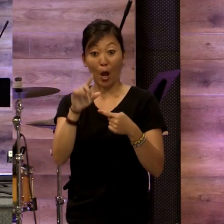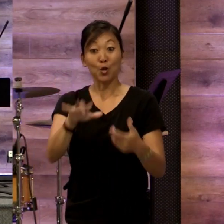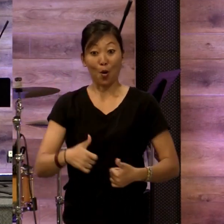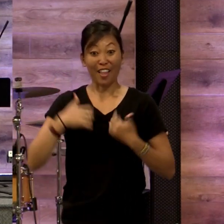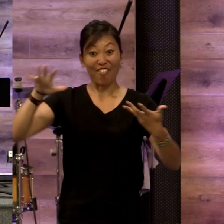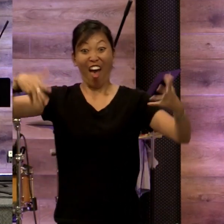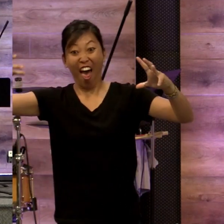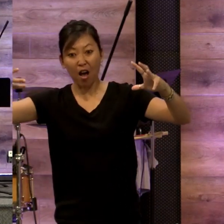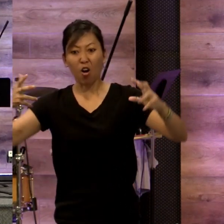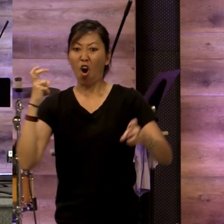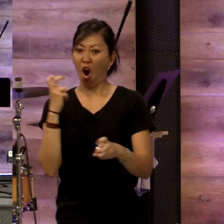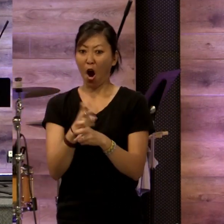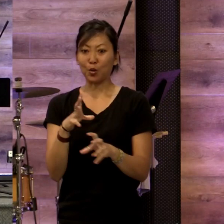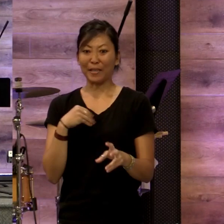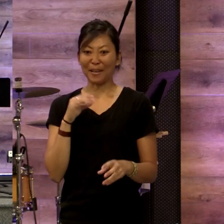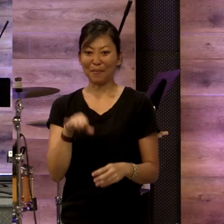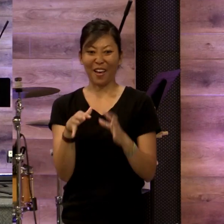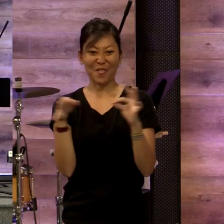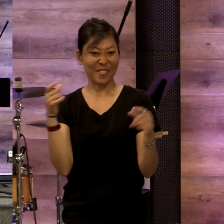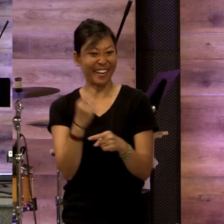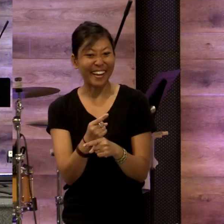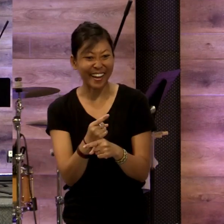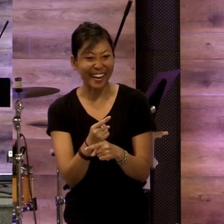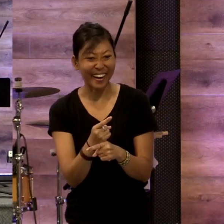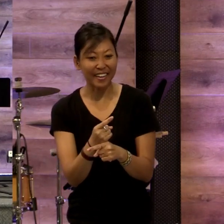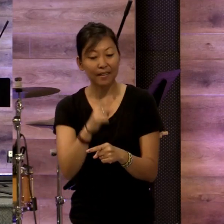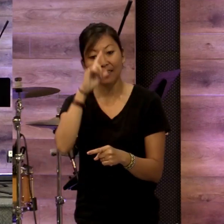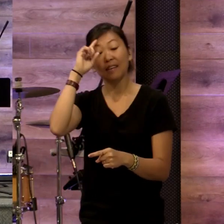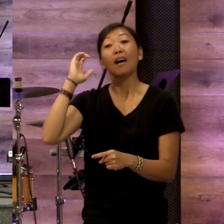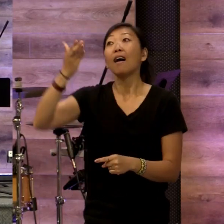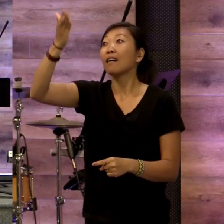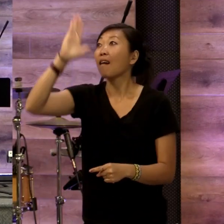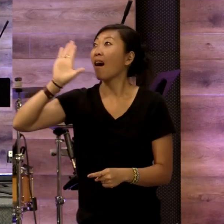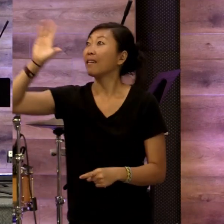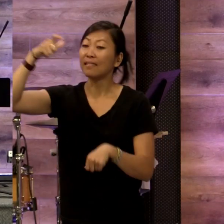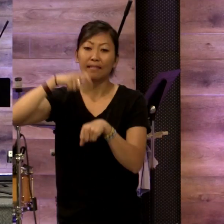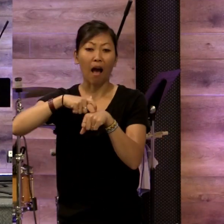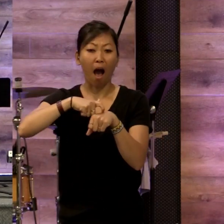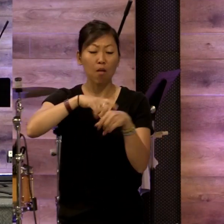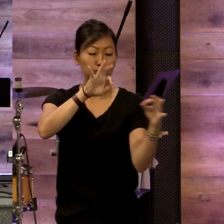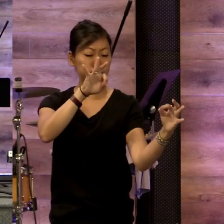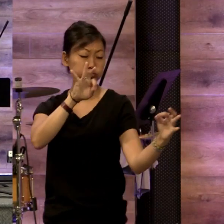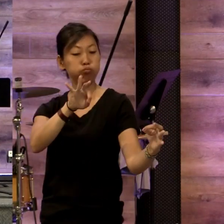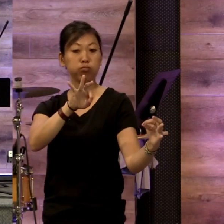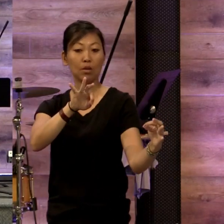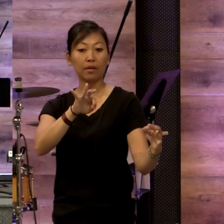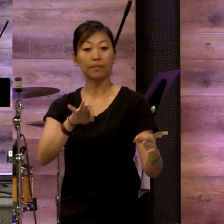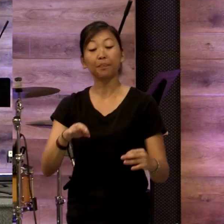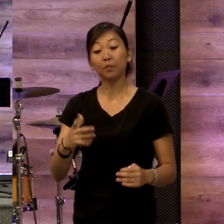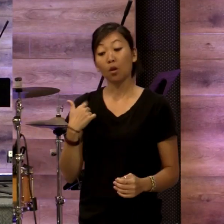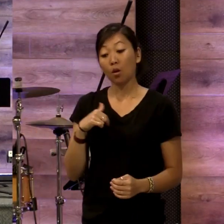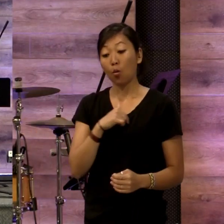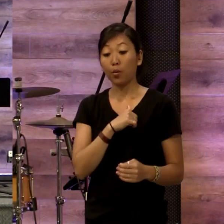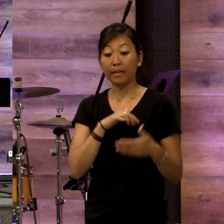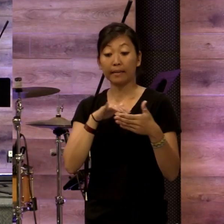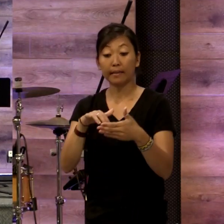it? God's timing is perfect. We've been journeying through the life of David in our summer sermon series. And my